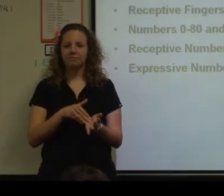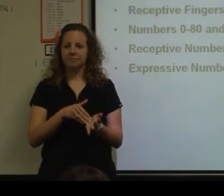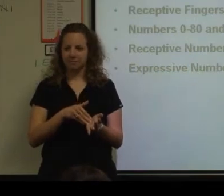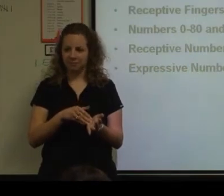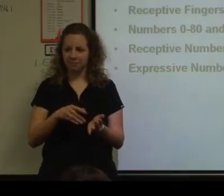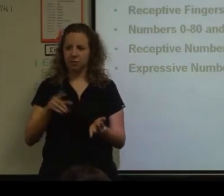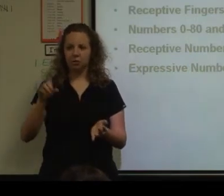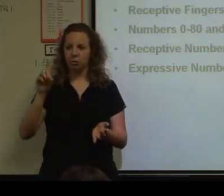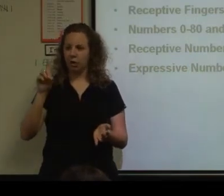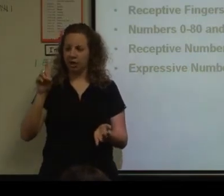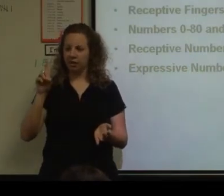So